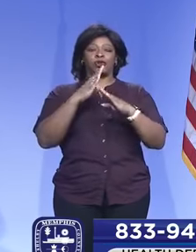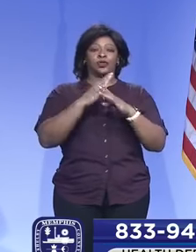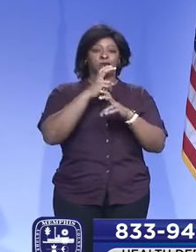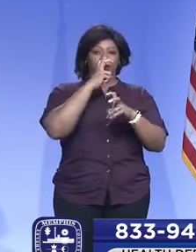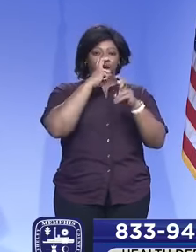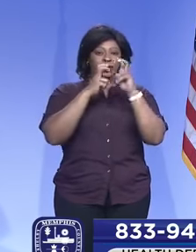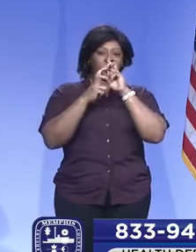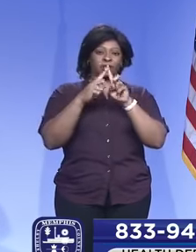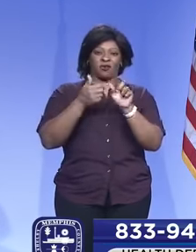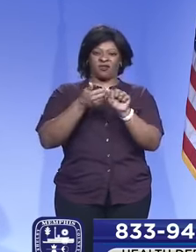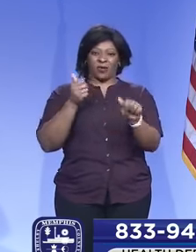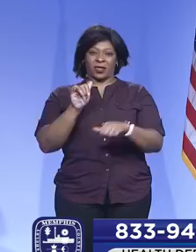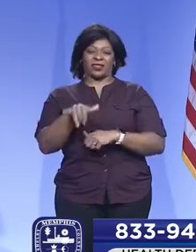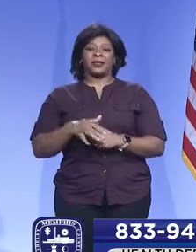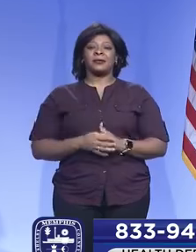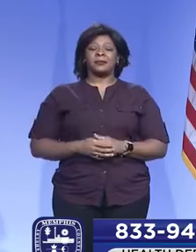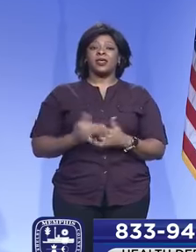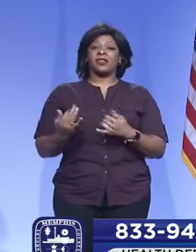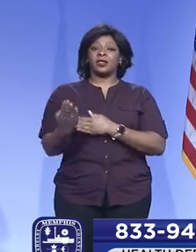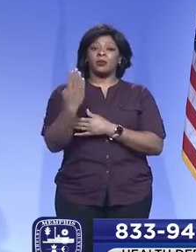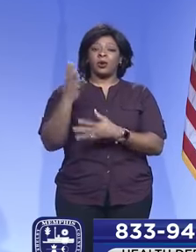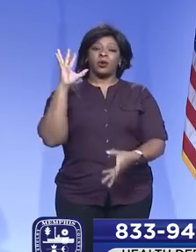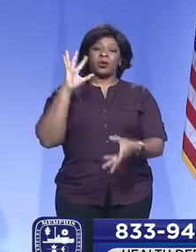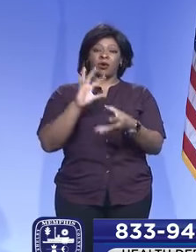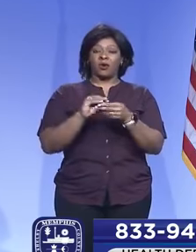community. As of this morning, we have